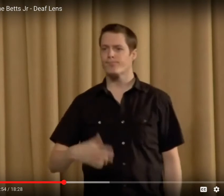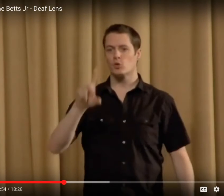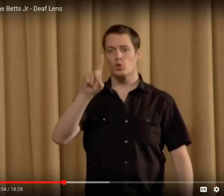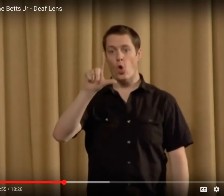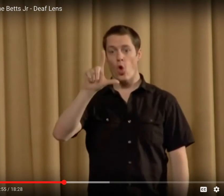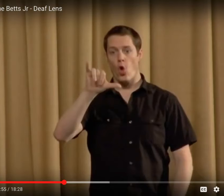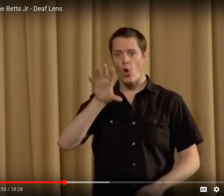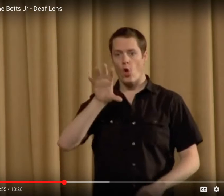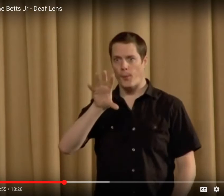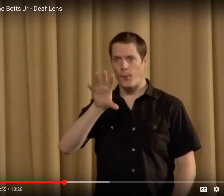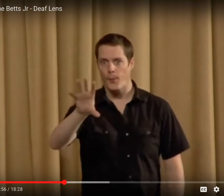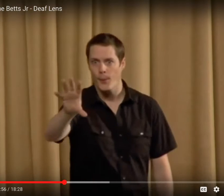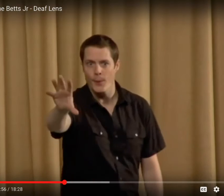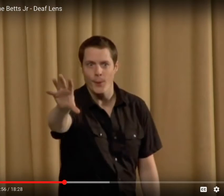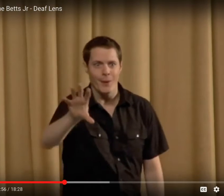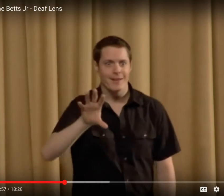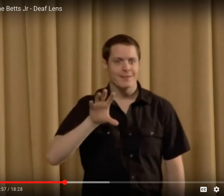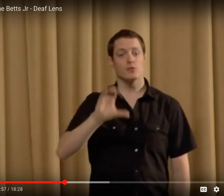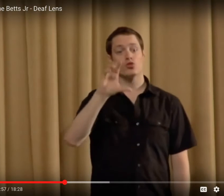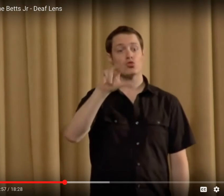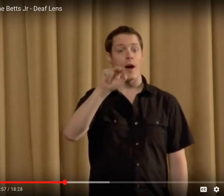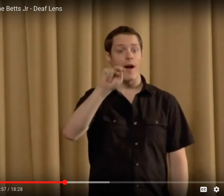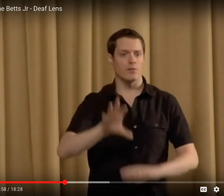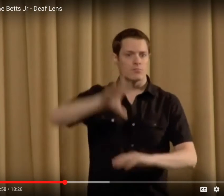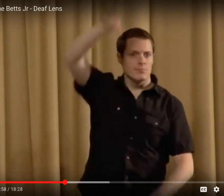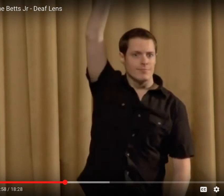So you have tilt, you have pans,